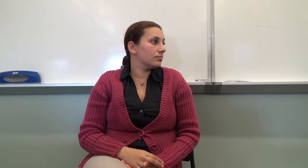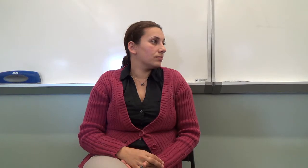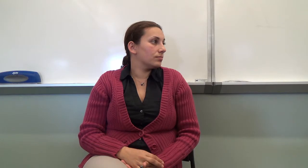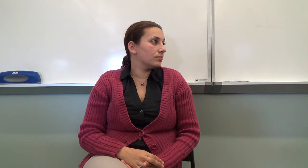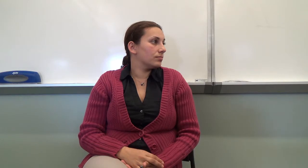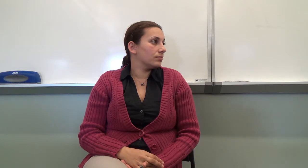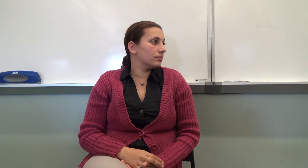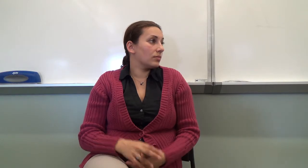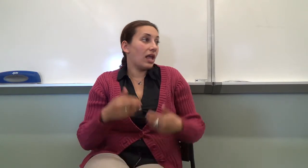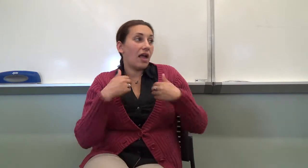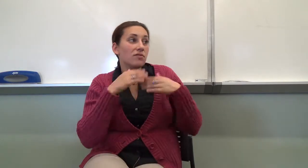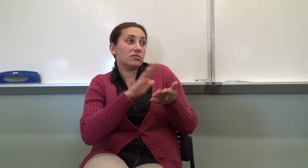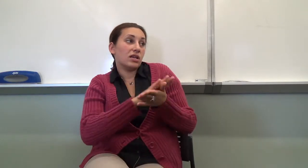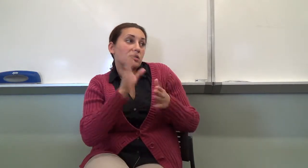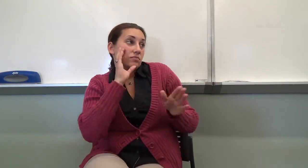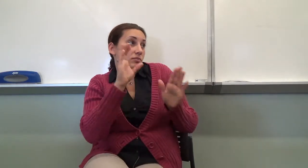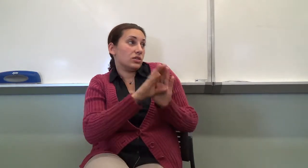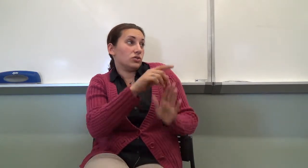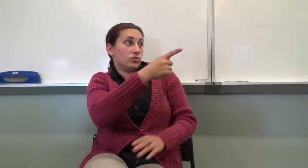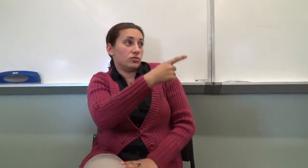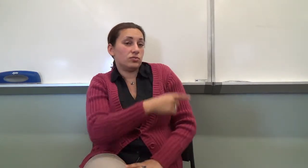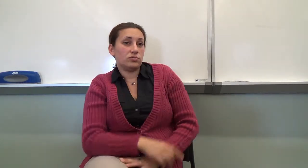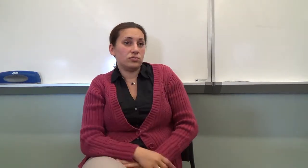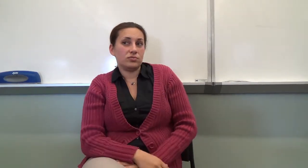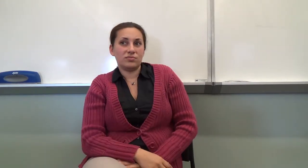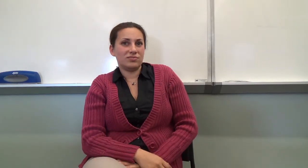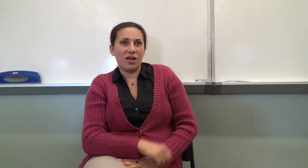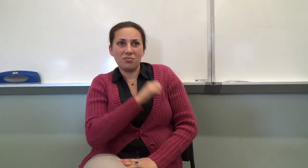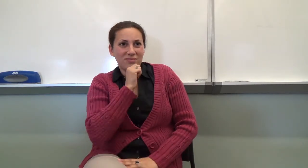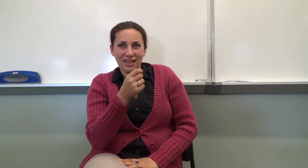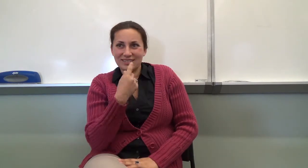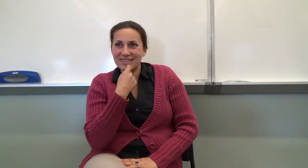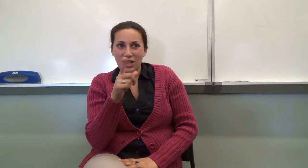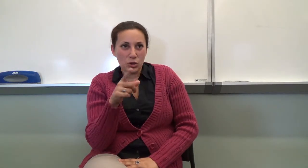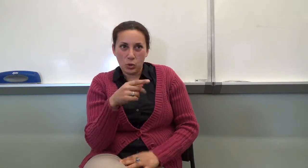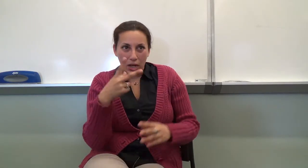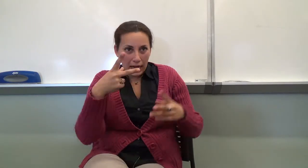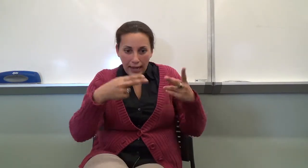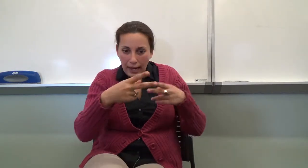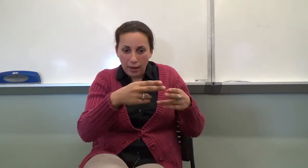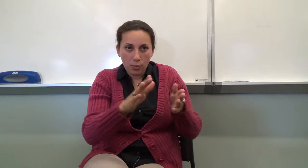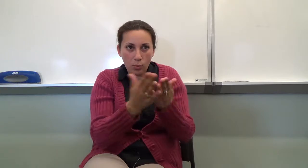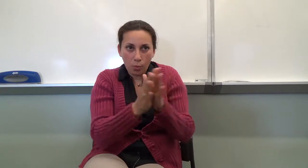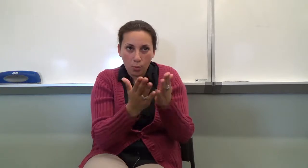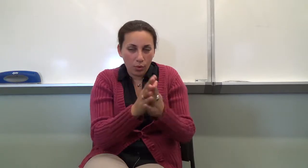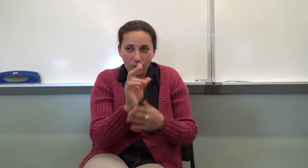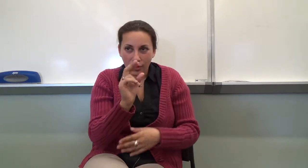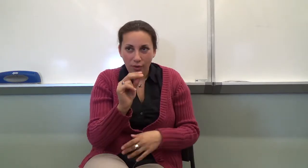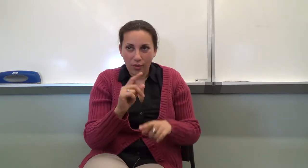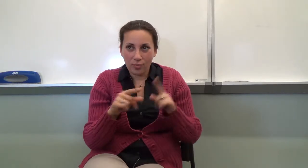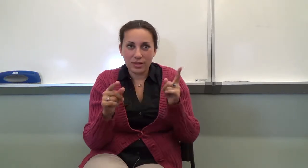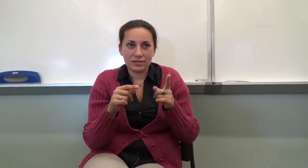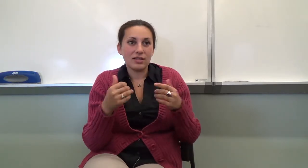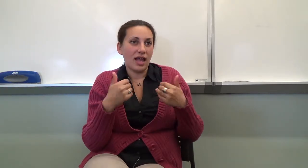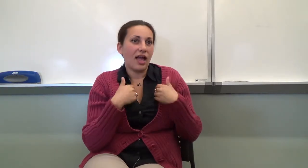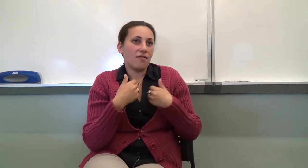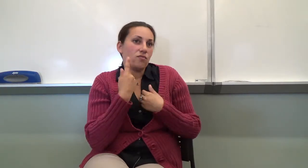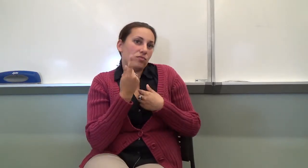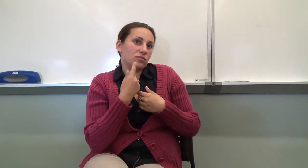They've got a nice picture of one. I'm not saying to cut up your textbook, but they do have one that is made to scale in the textbook.